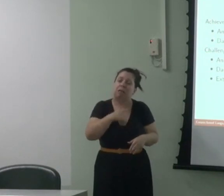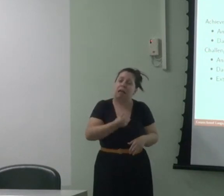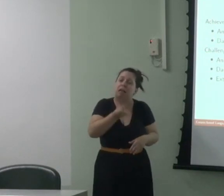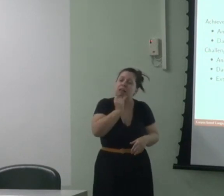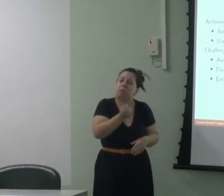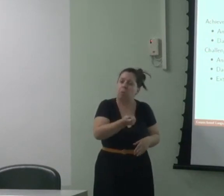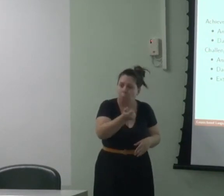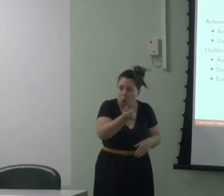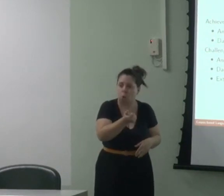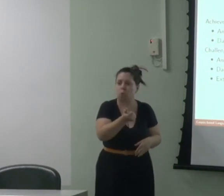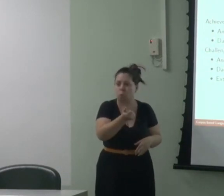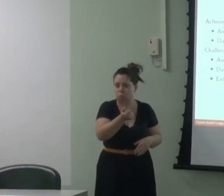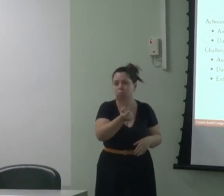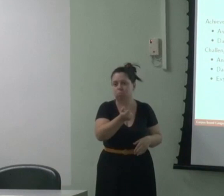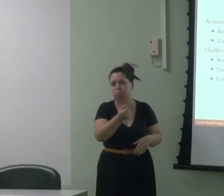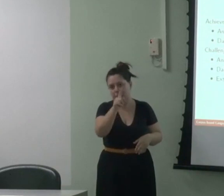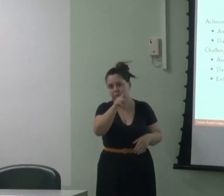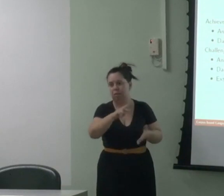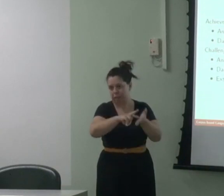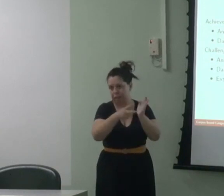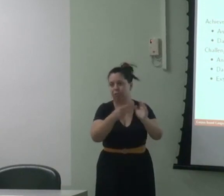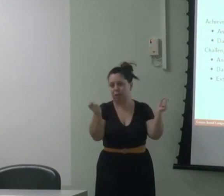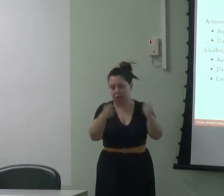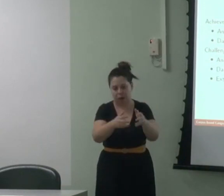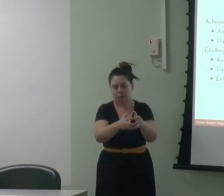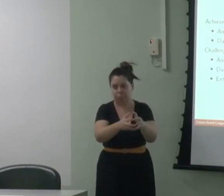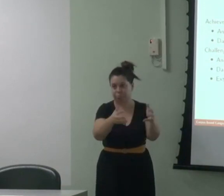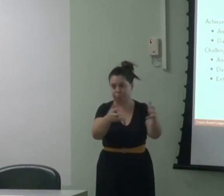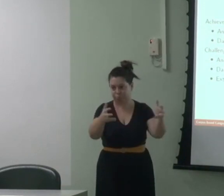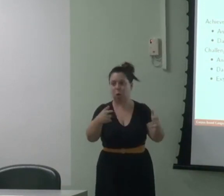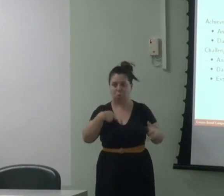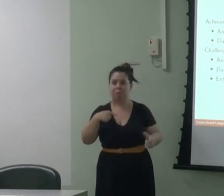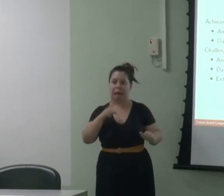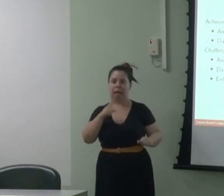still have it, and we hope it will eventually grow.